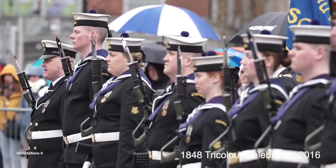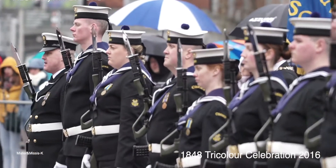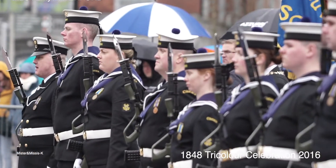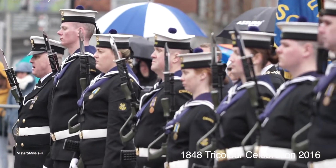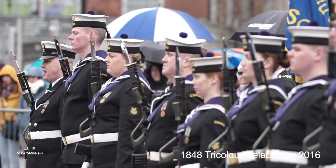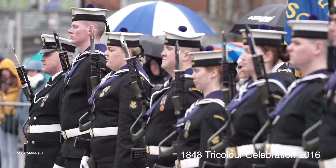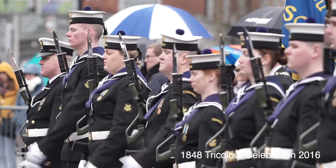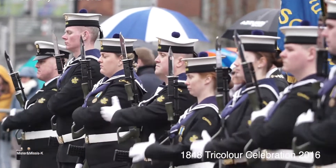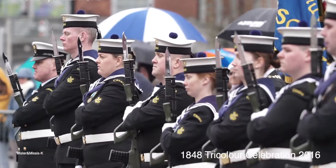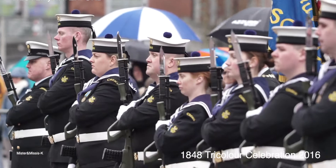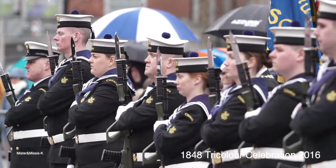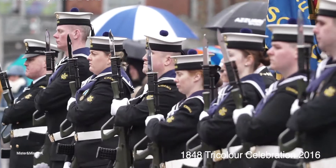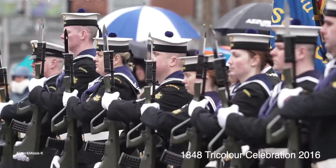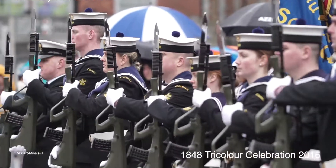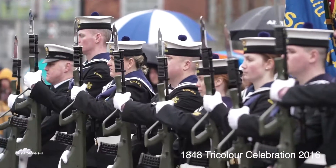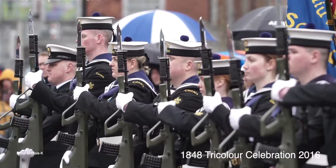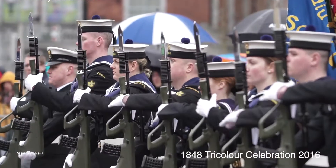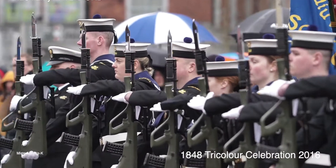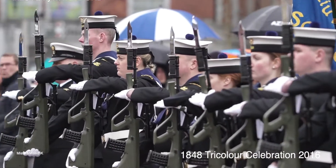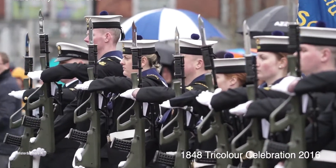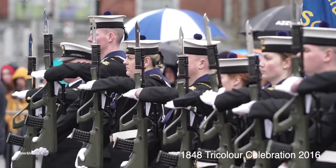honours will be rendered by the Barrack Street Concert Band.